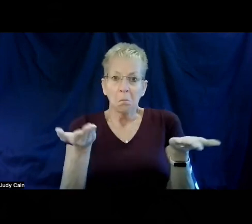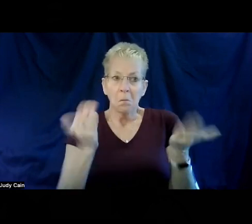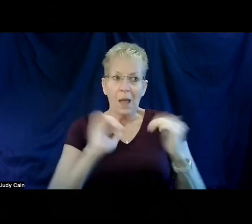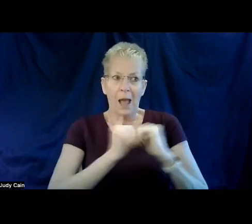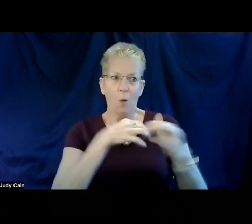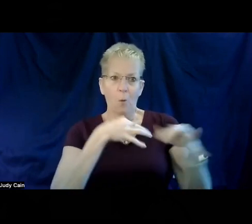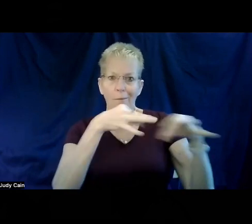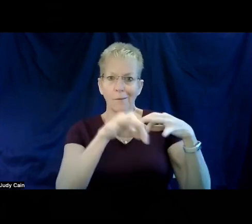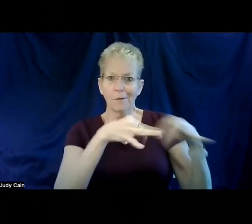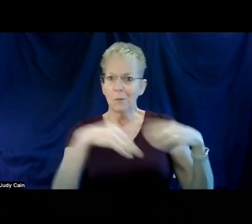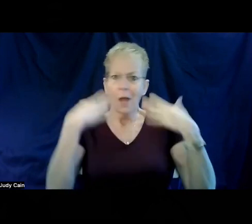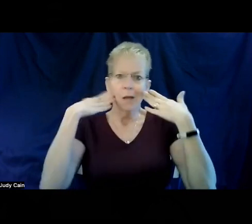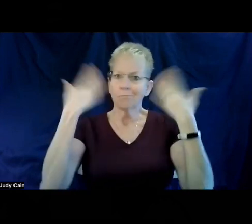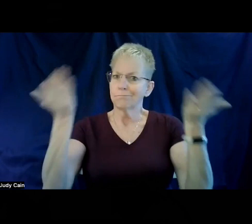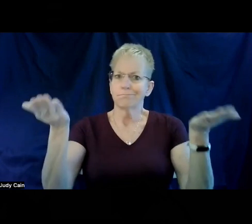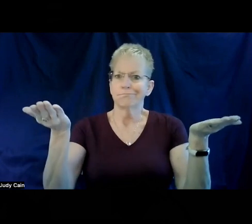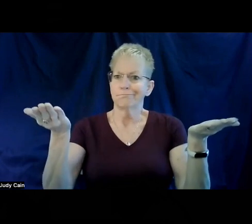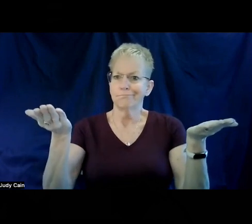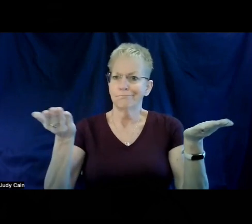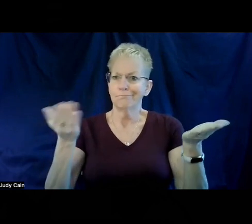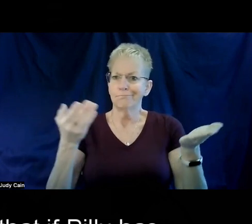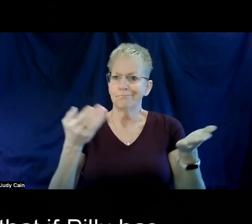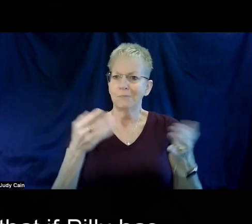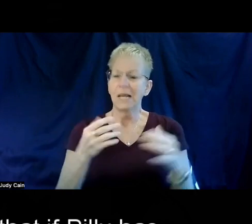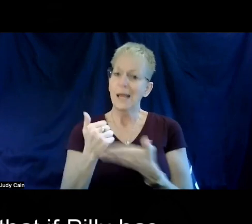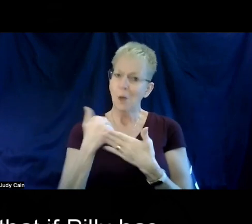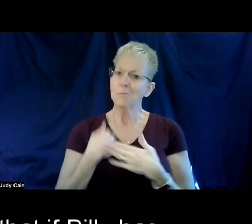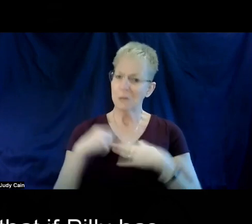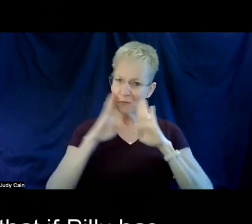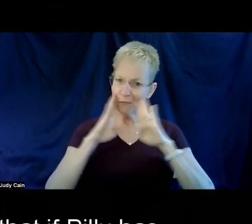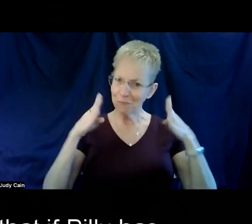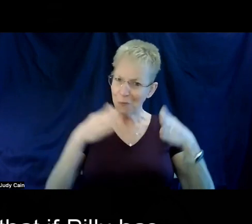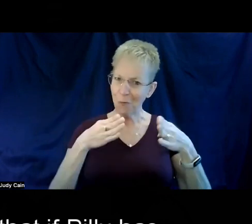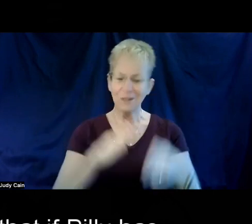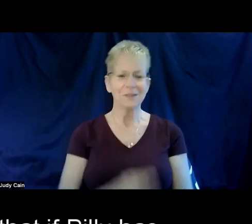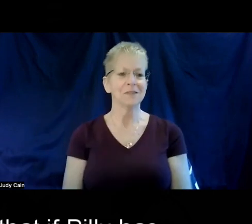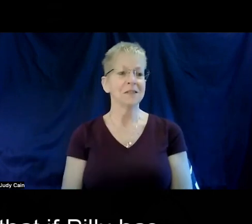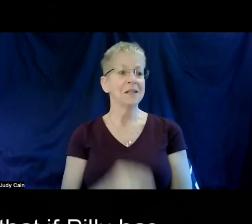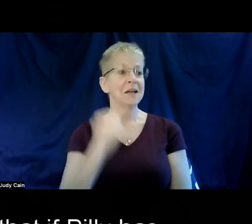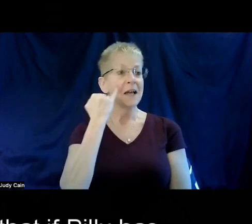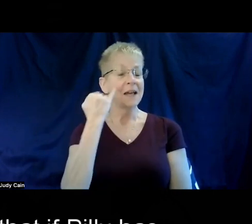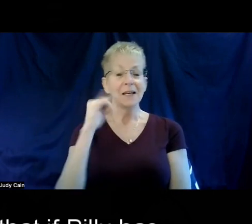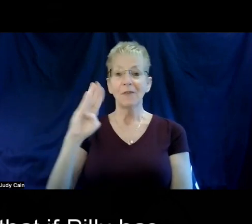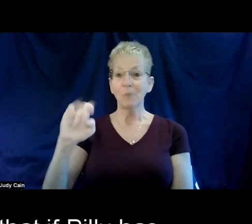happened. But it gives me something to focus on. And I always figured that if Billy has to solve